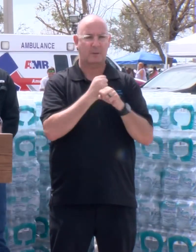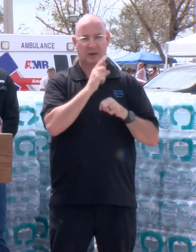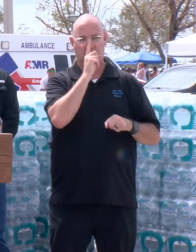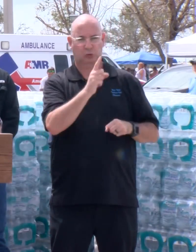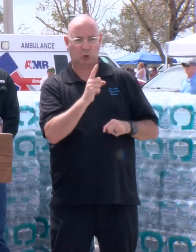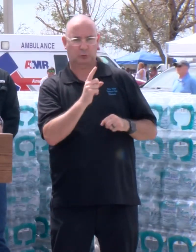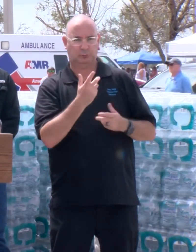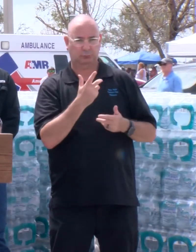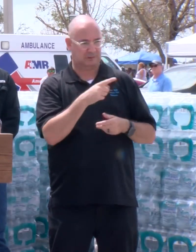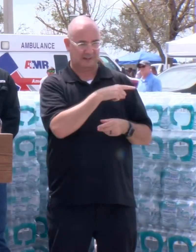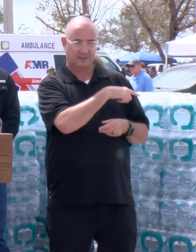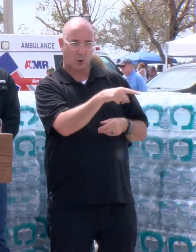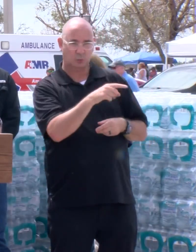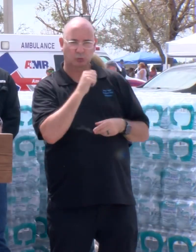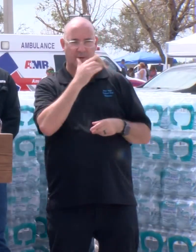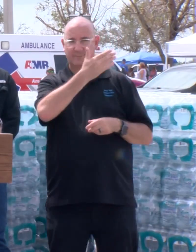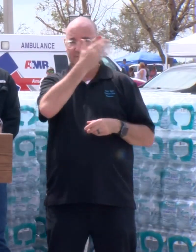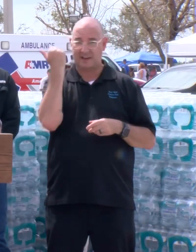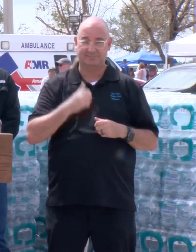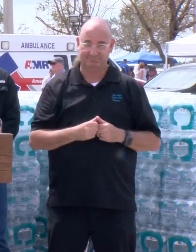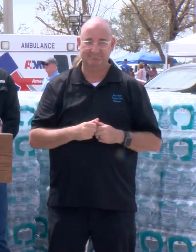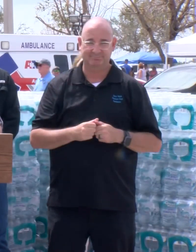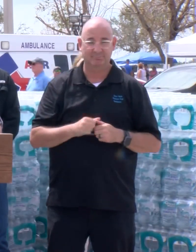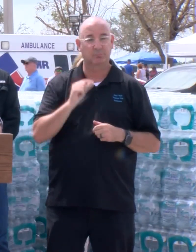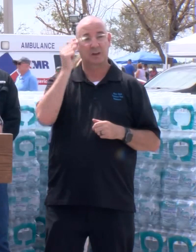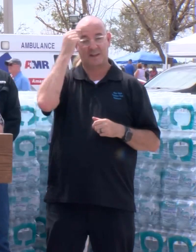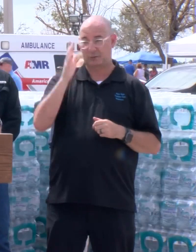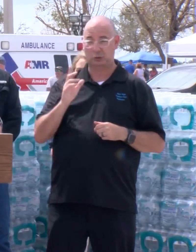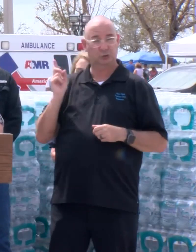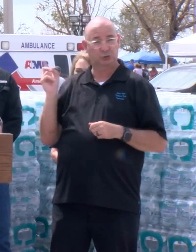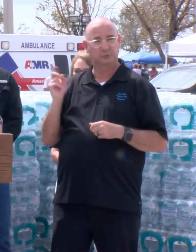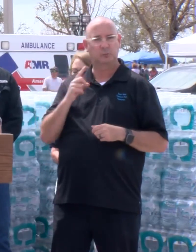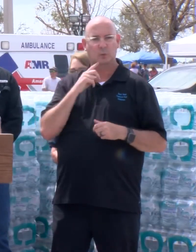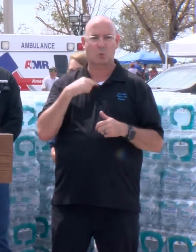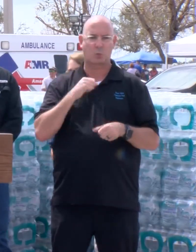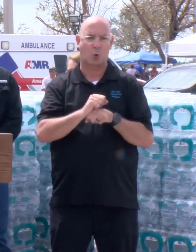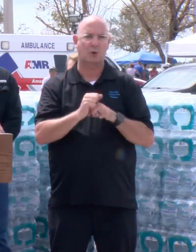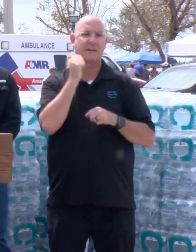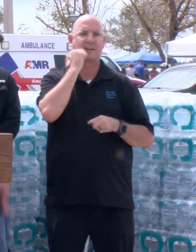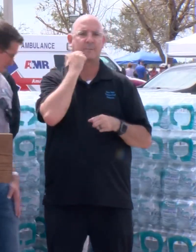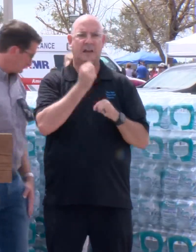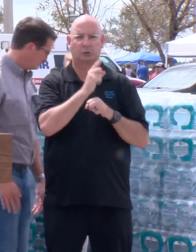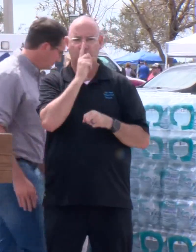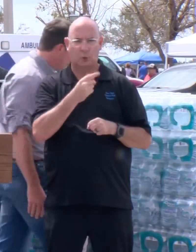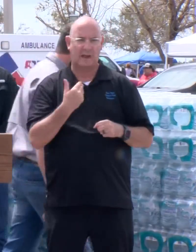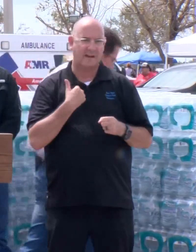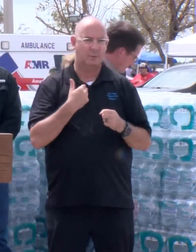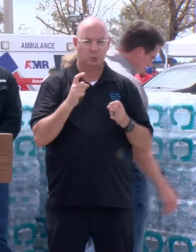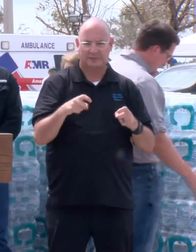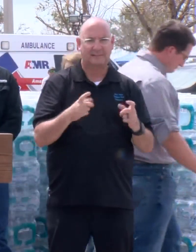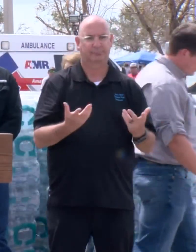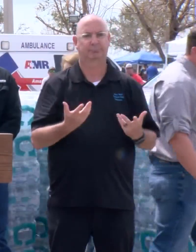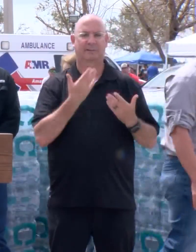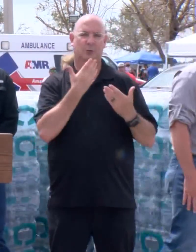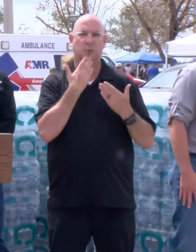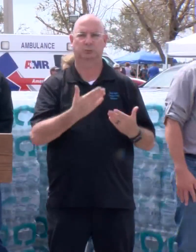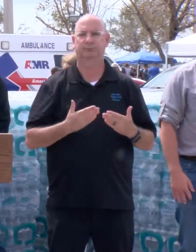with this governor, I can assure you that he will be here day in, day out to make sure that you have what you need. Thank you. Thank you, Jimmy.